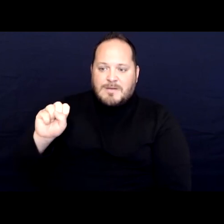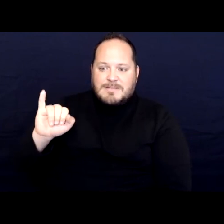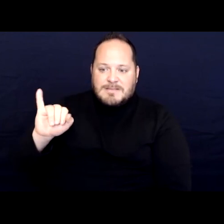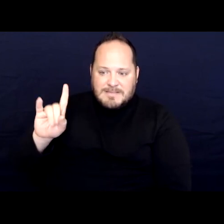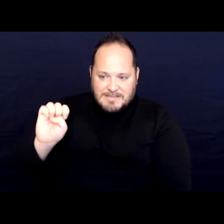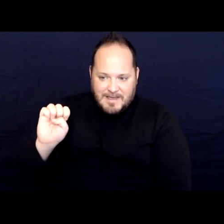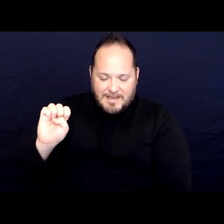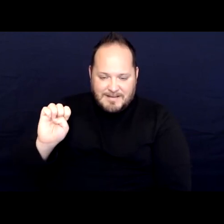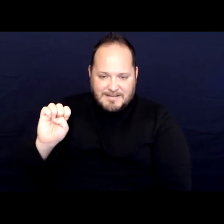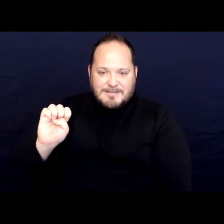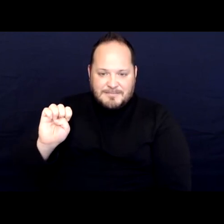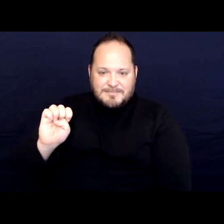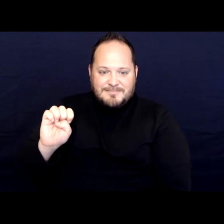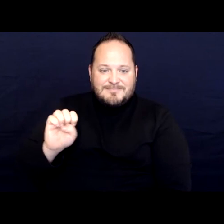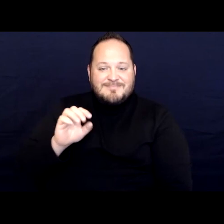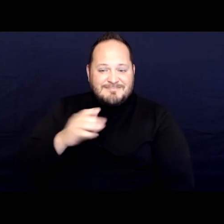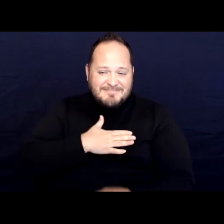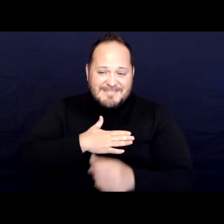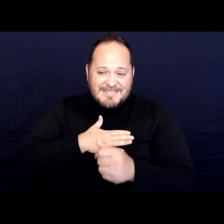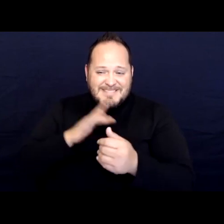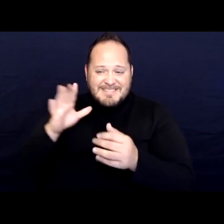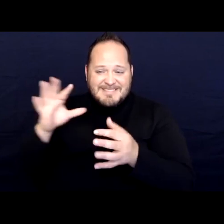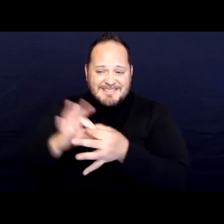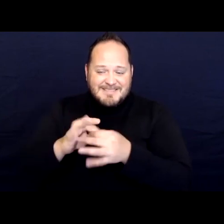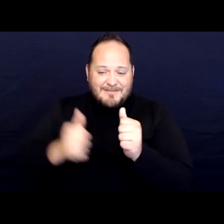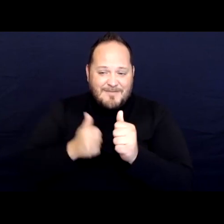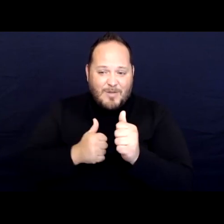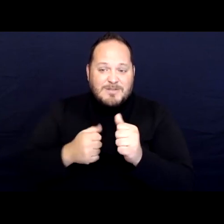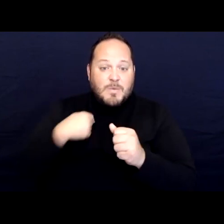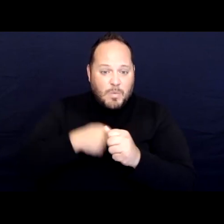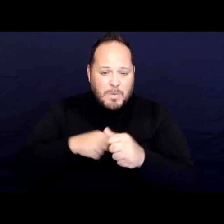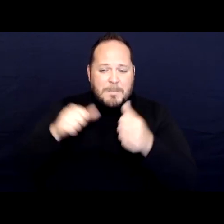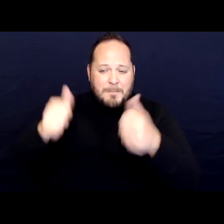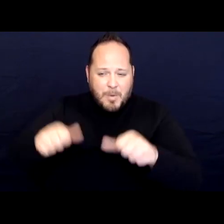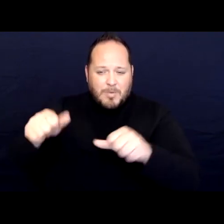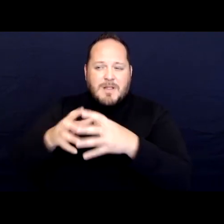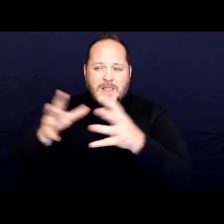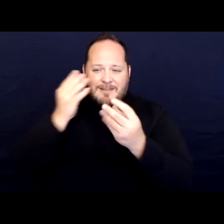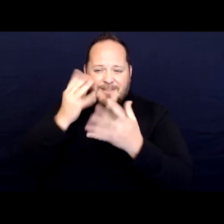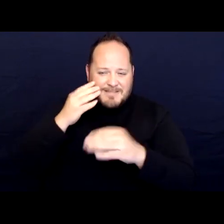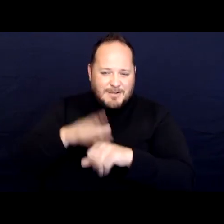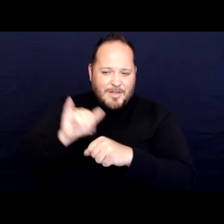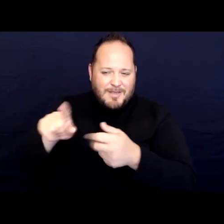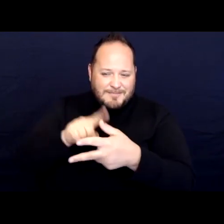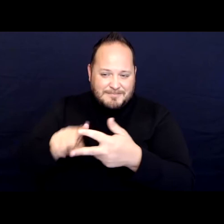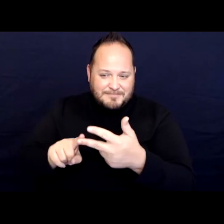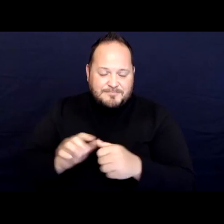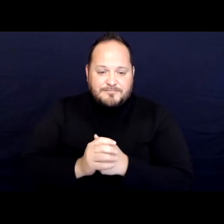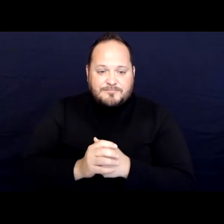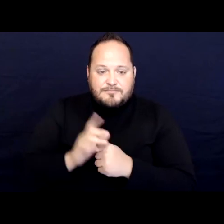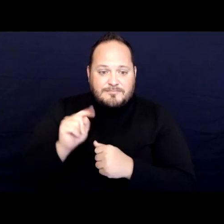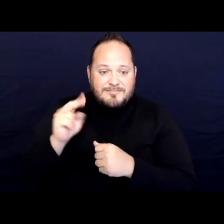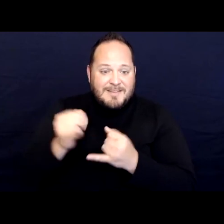And follow us on those. Again, we put a lot of content out on that. And finally, the